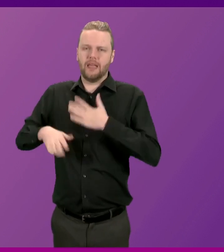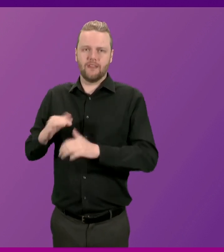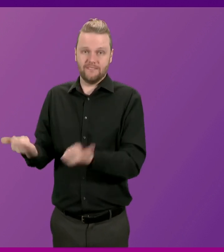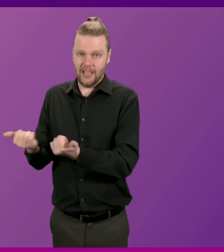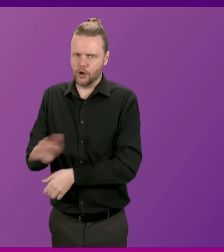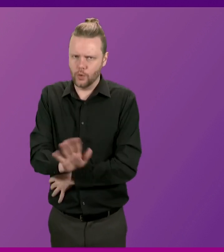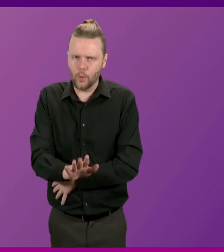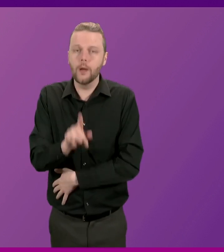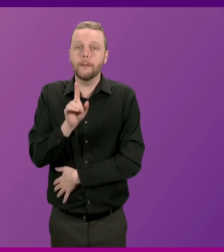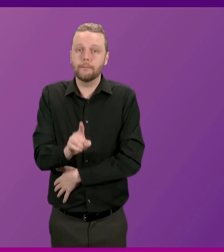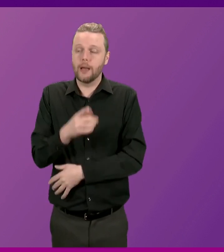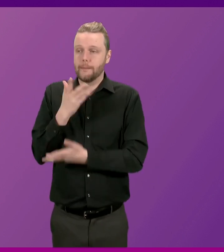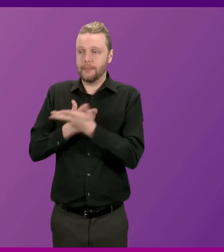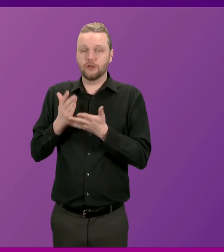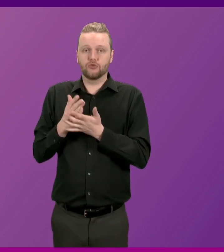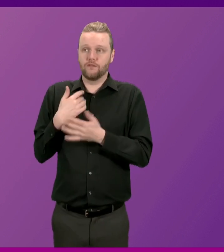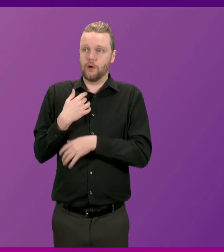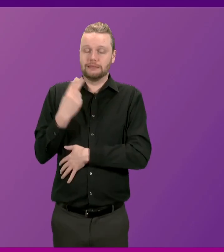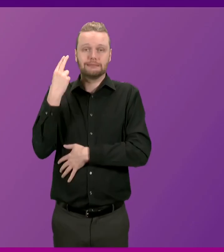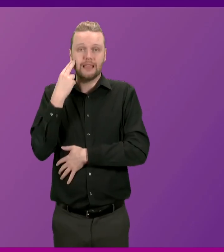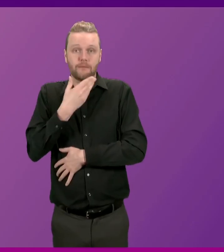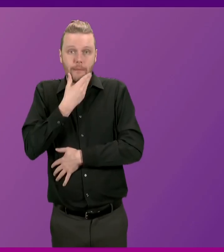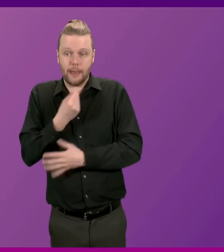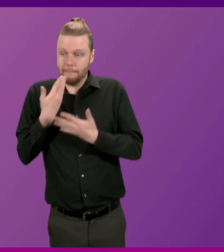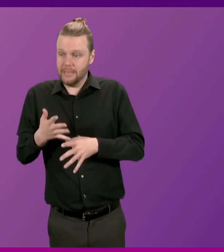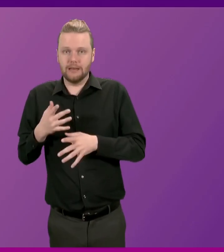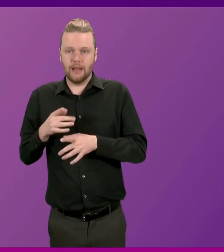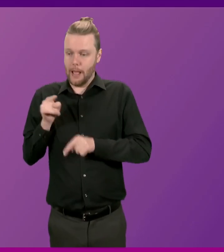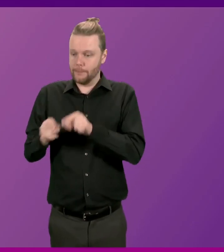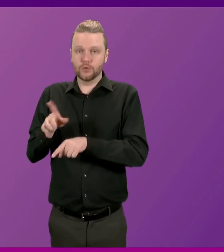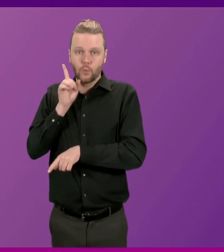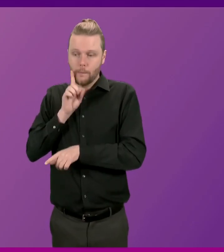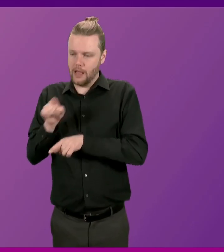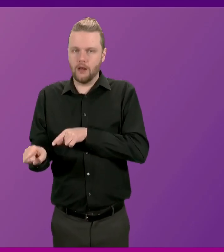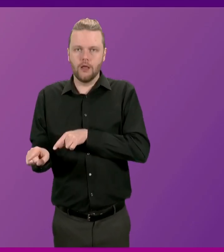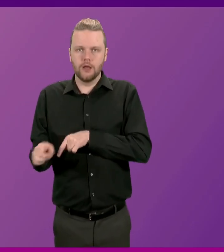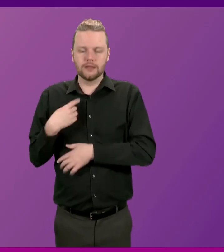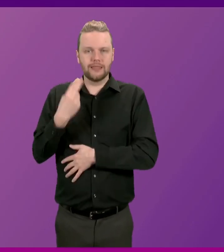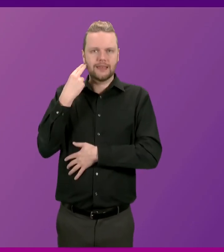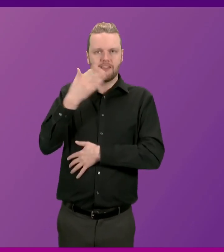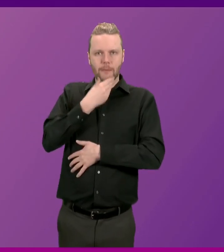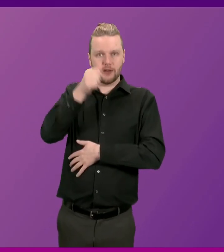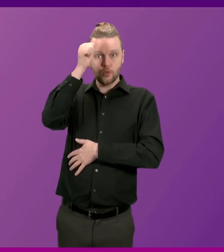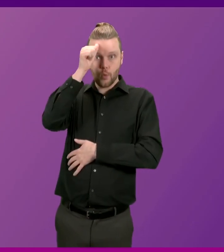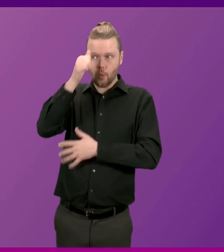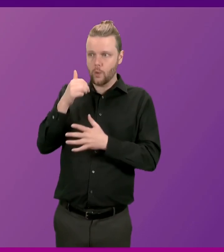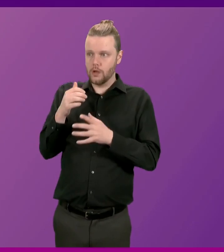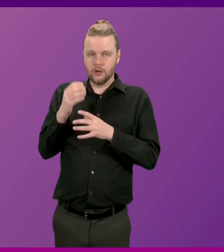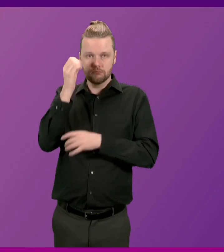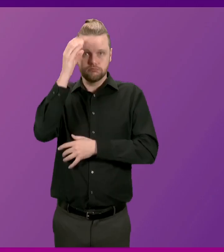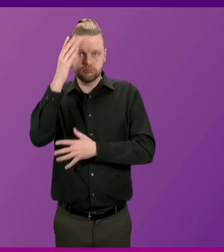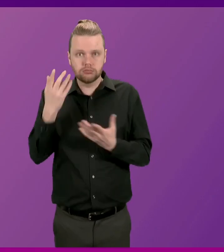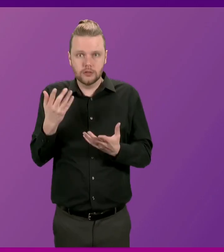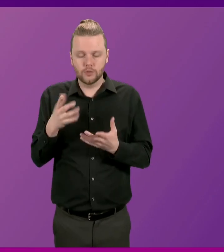also support mechanisms for deaf men as perpetrators to understand what's not appropriate and therefore to look at the whole